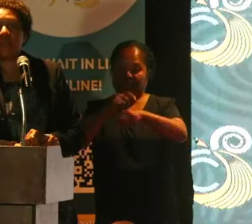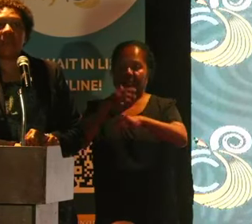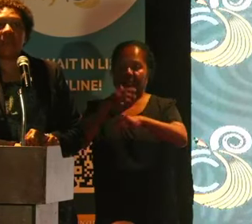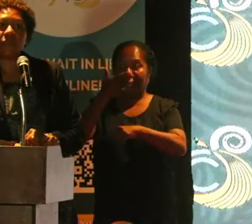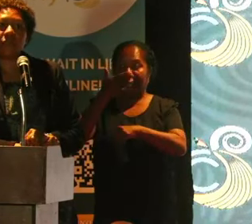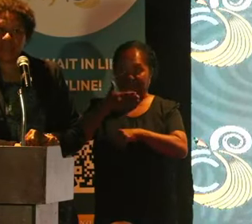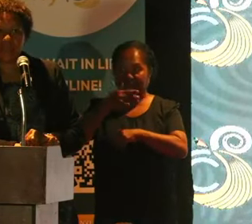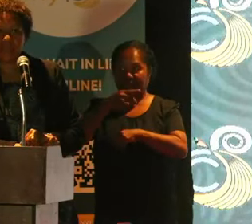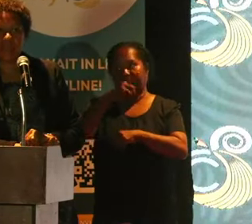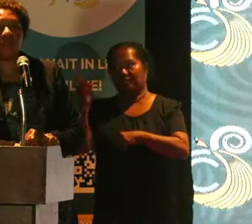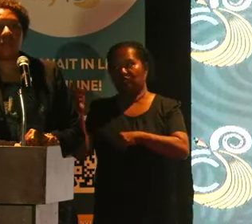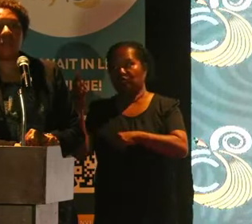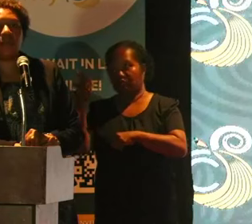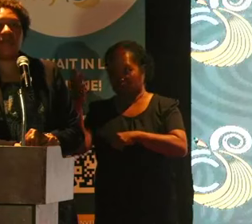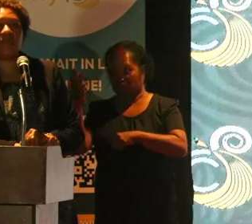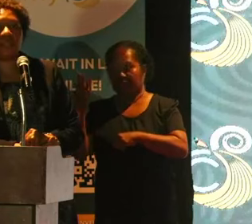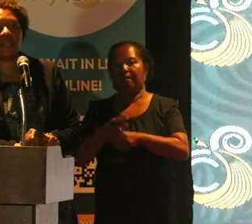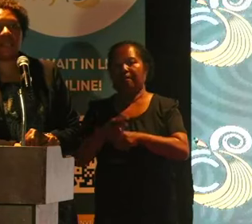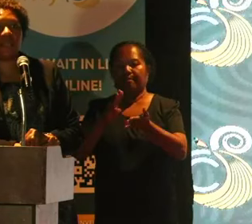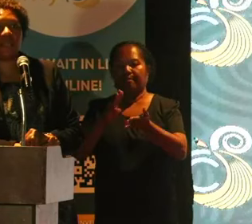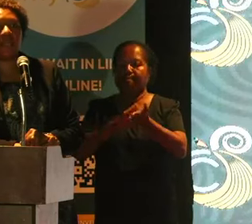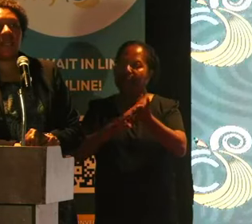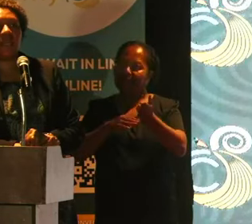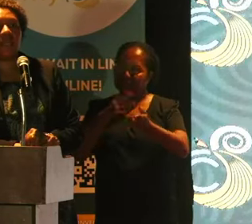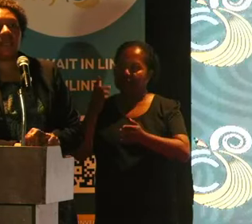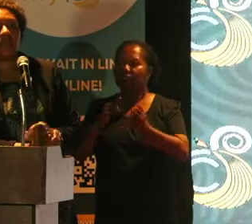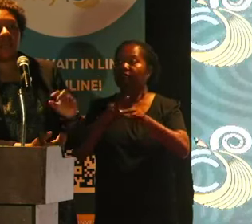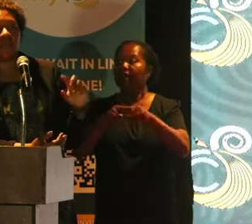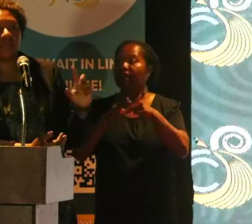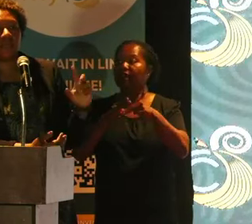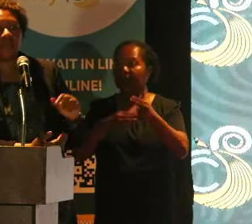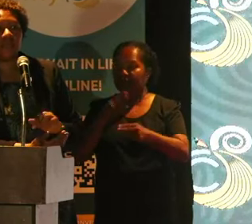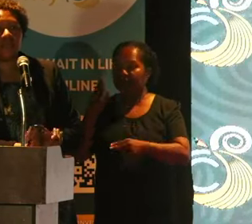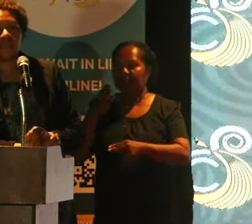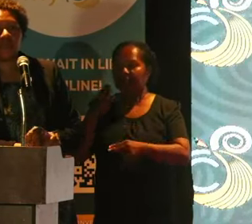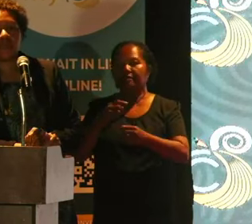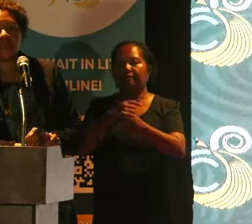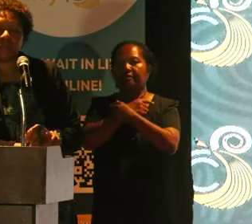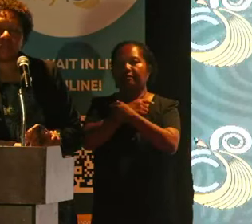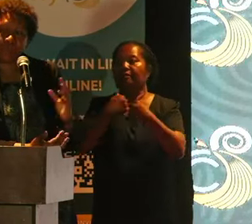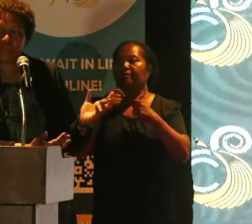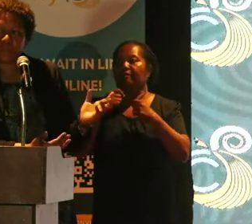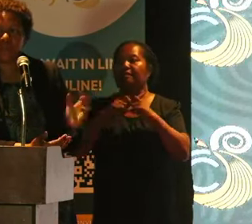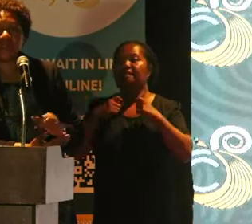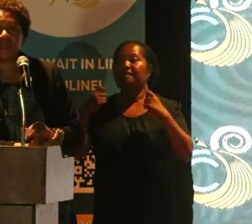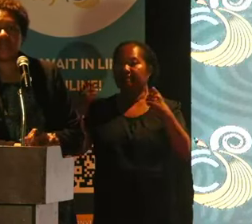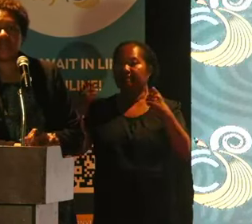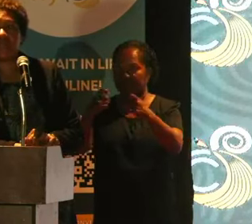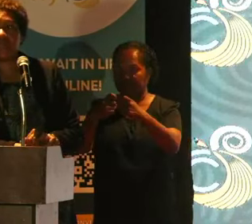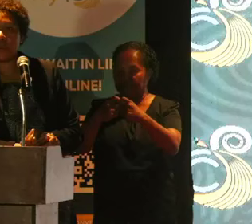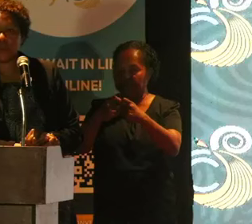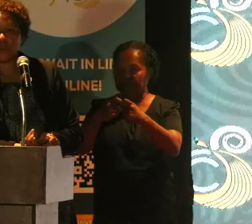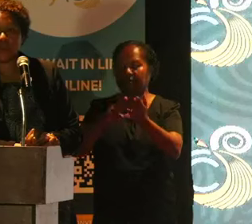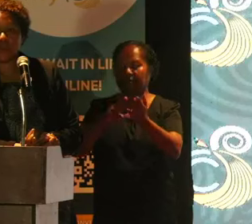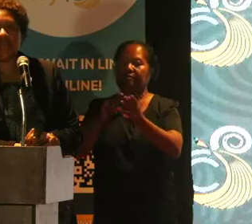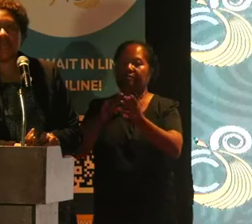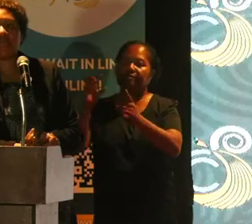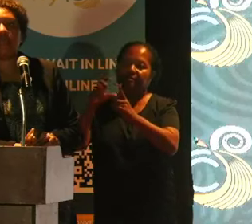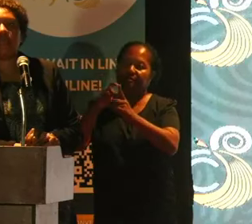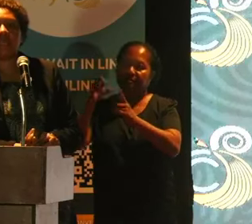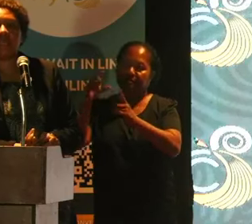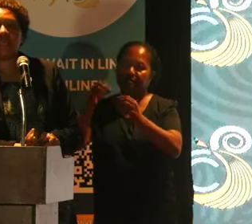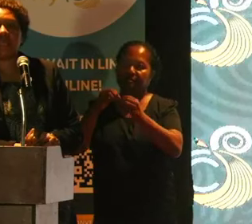3, Mondays to Wednesdays at City Hall. We have a dedicated team that's called, previously we're regulatory services, now we're